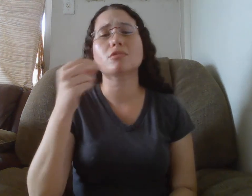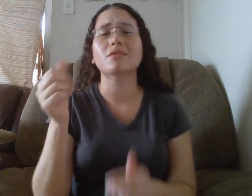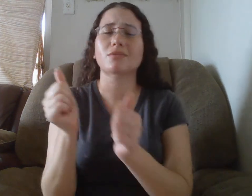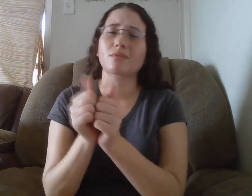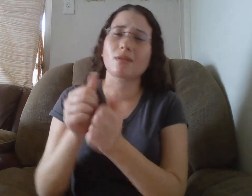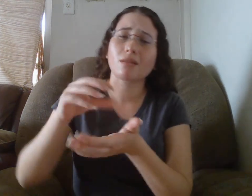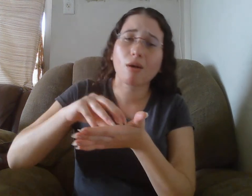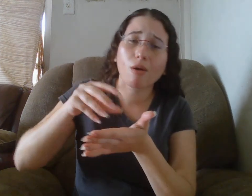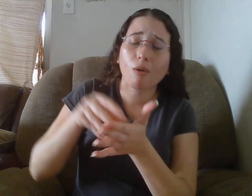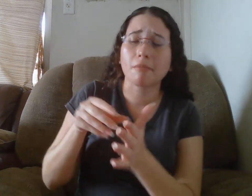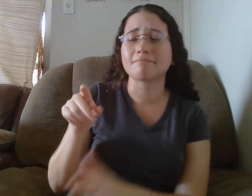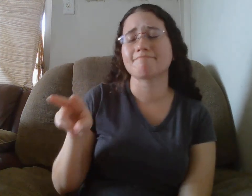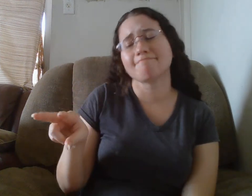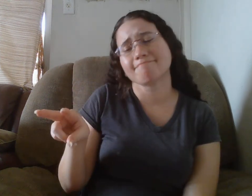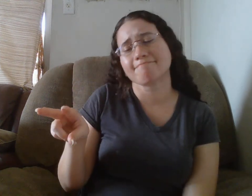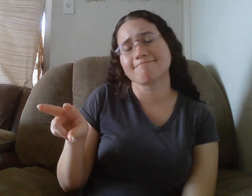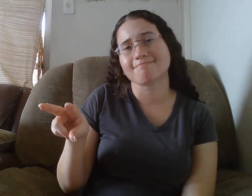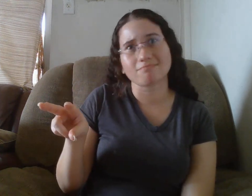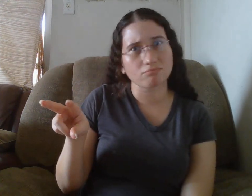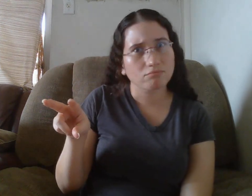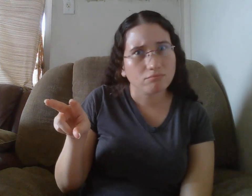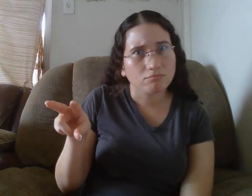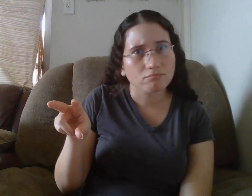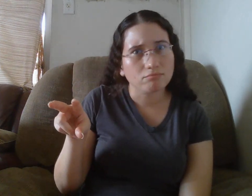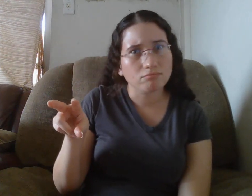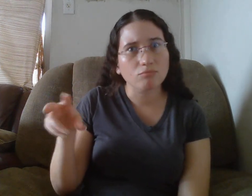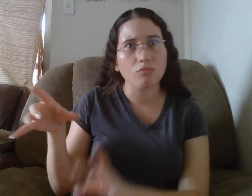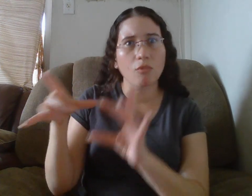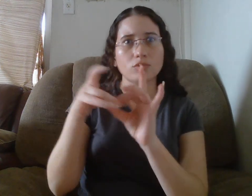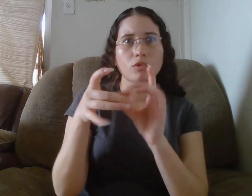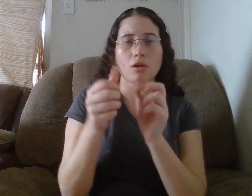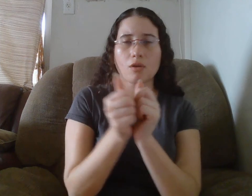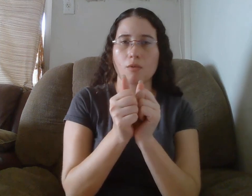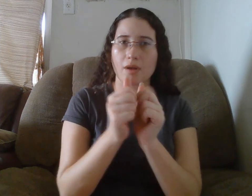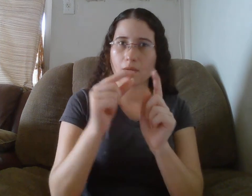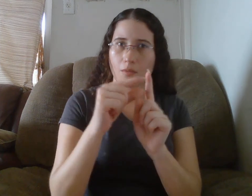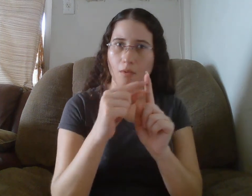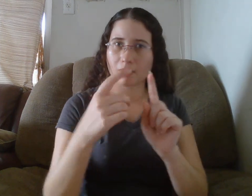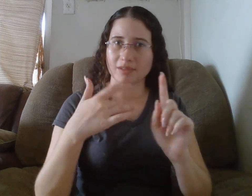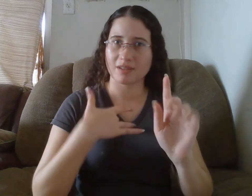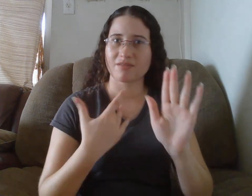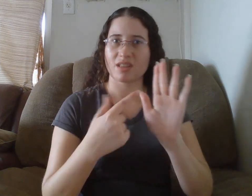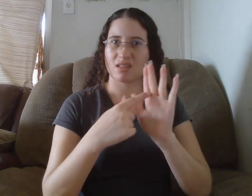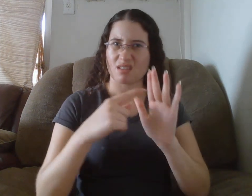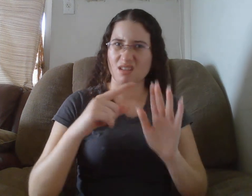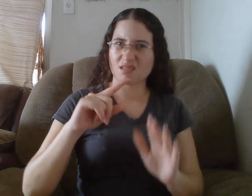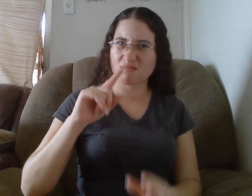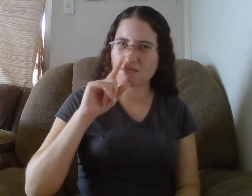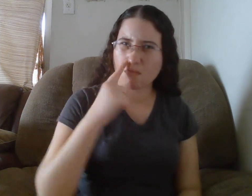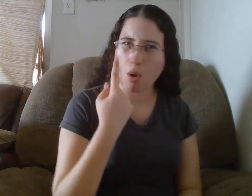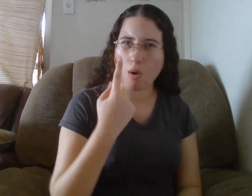cookies causes bored, causes worried, causes